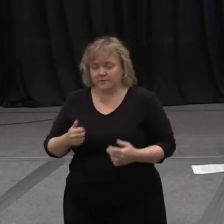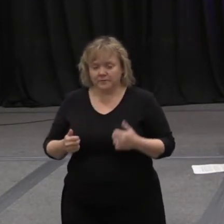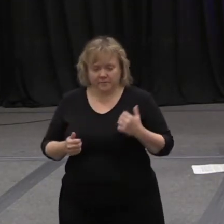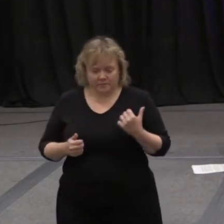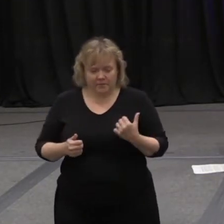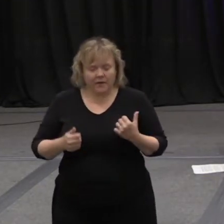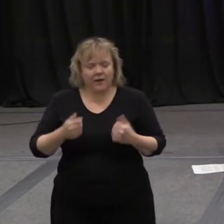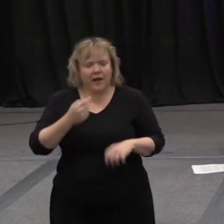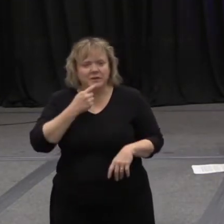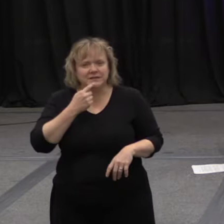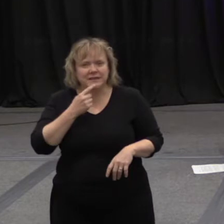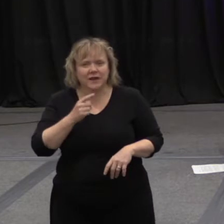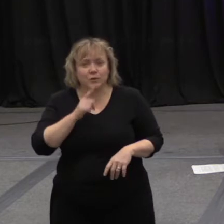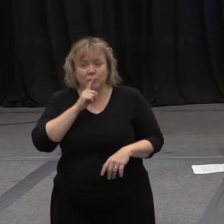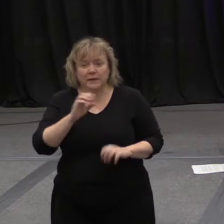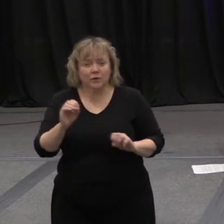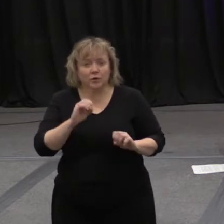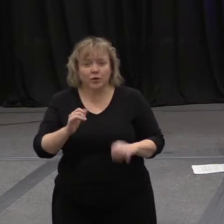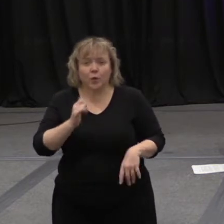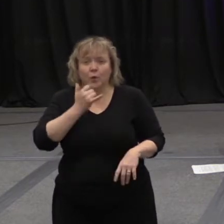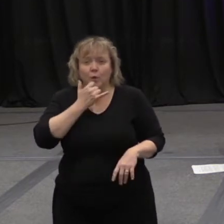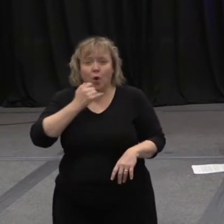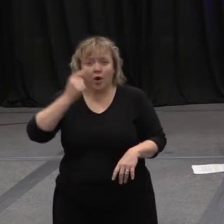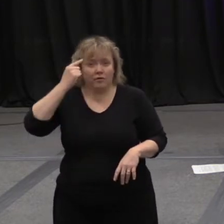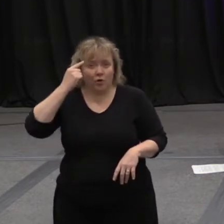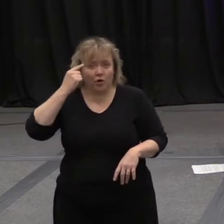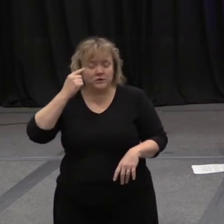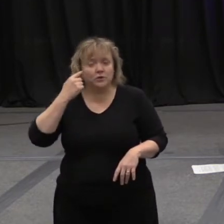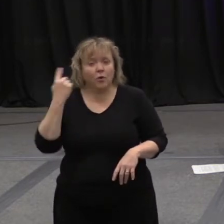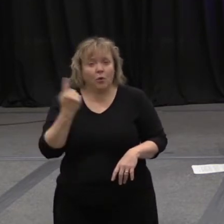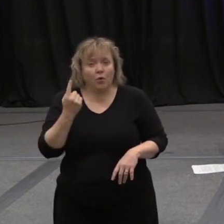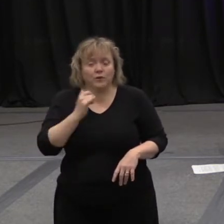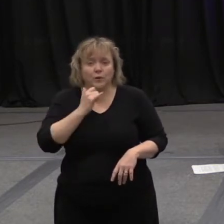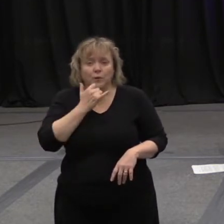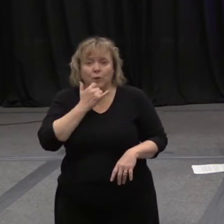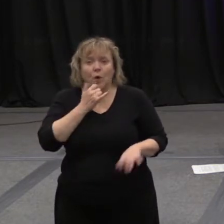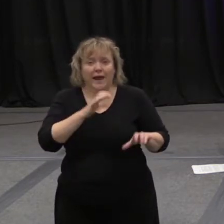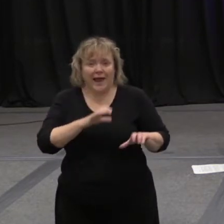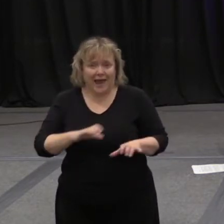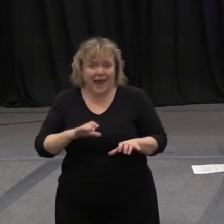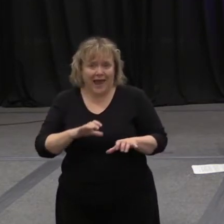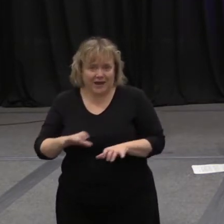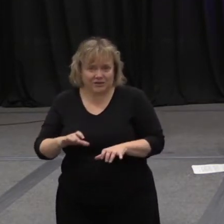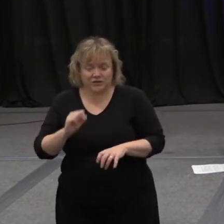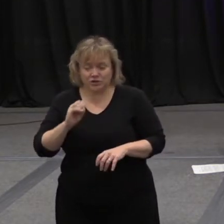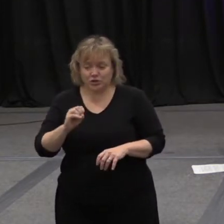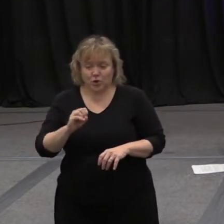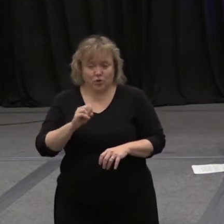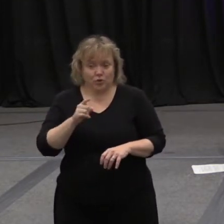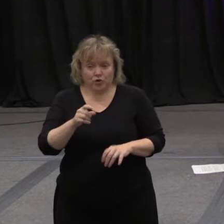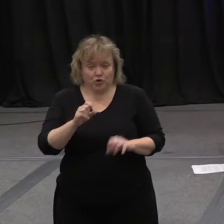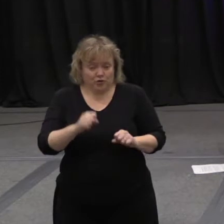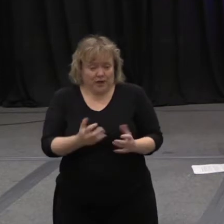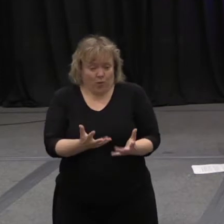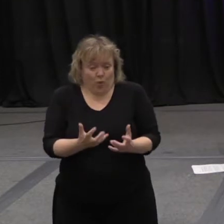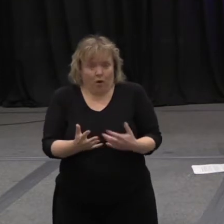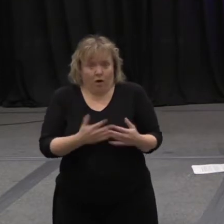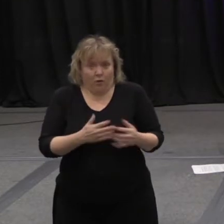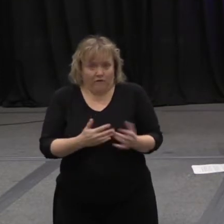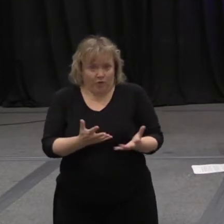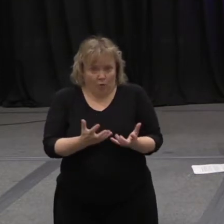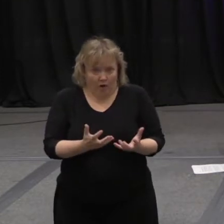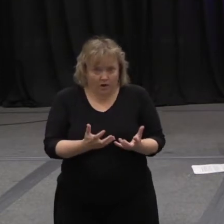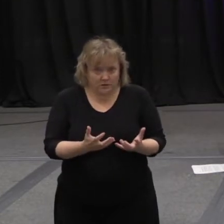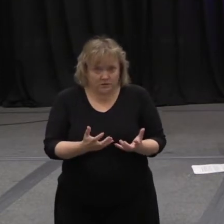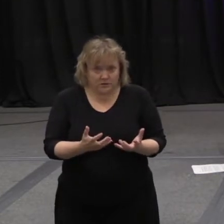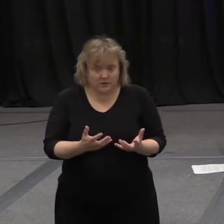no wrong thoughts, only wrong action. So we can think anything we want. We can want anything we want, but we can't have anything